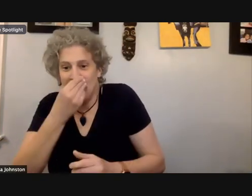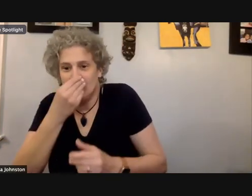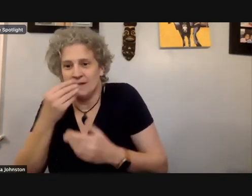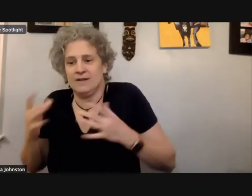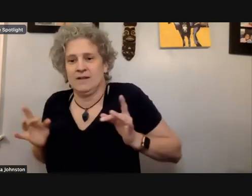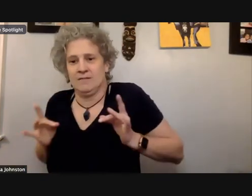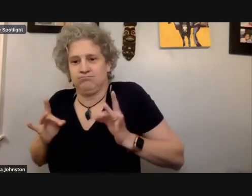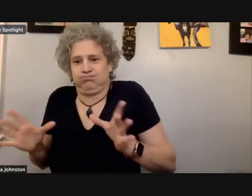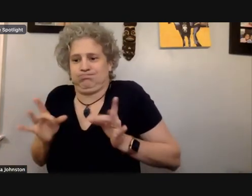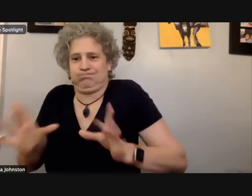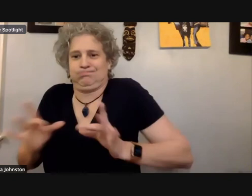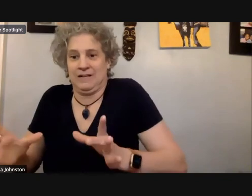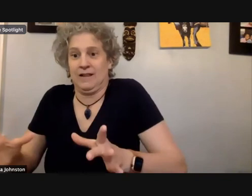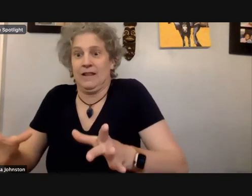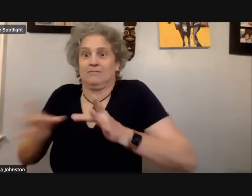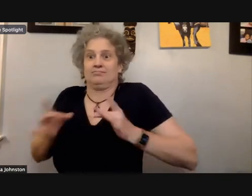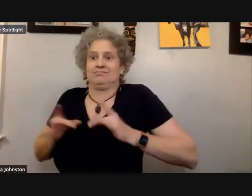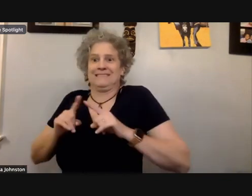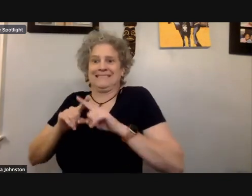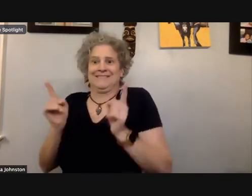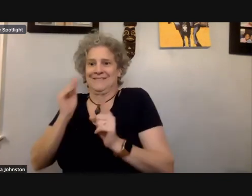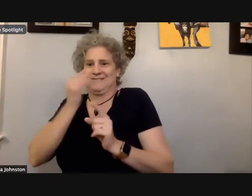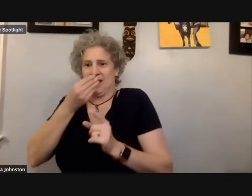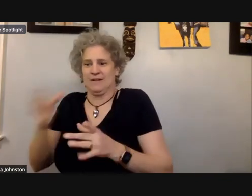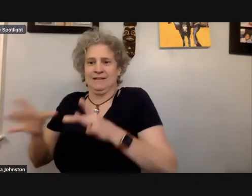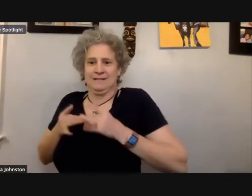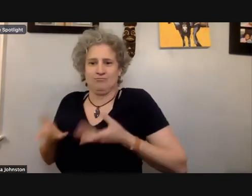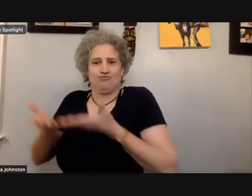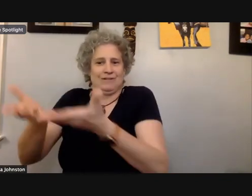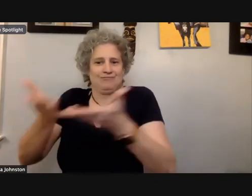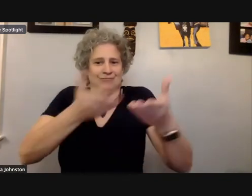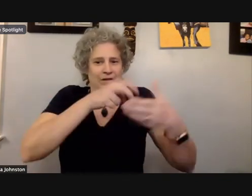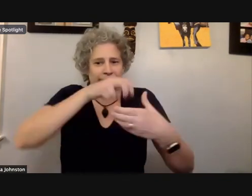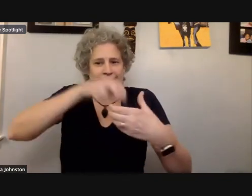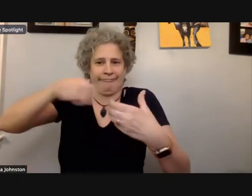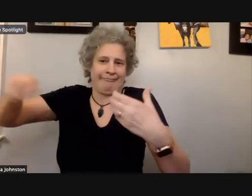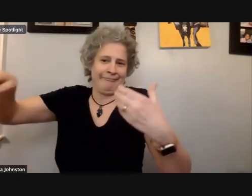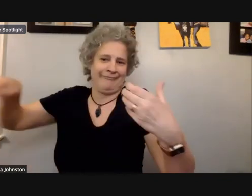And then they go from flower to flower and they transfer that pollen.